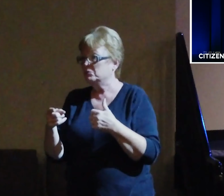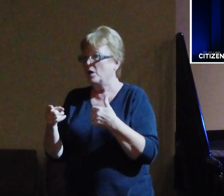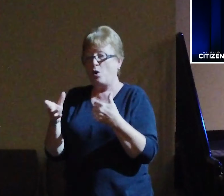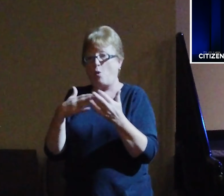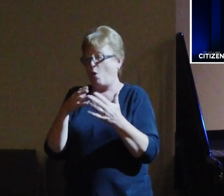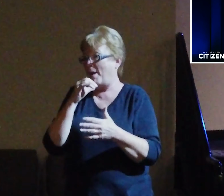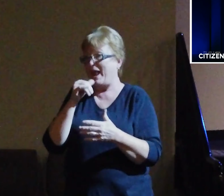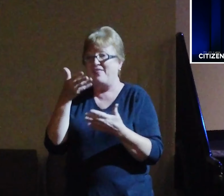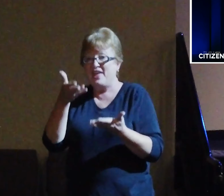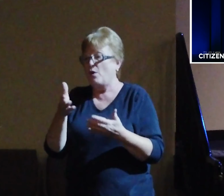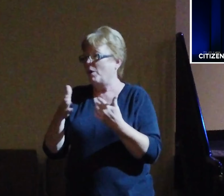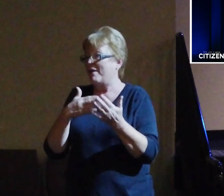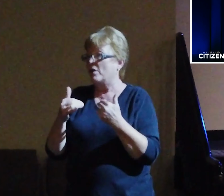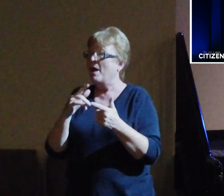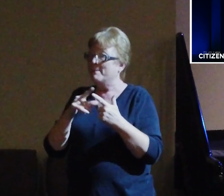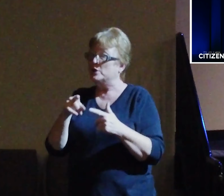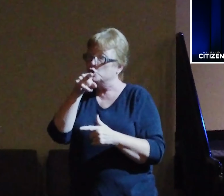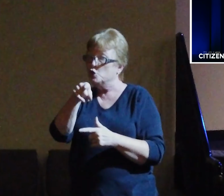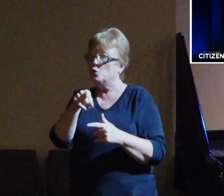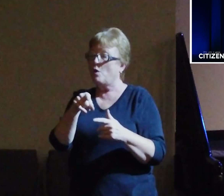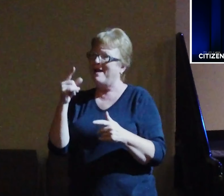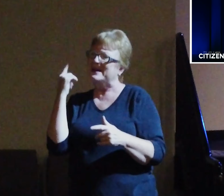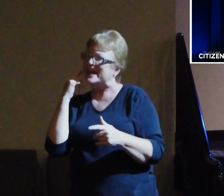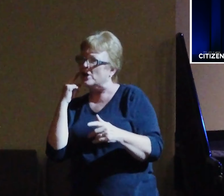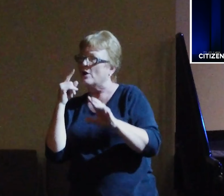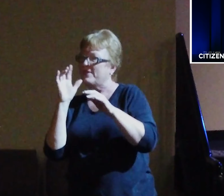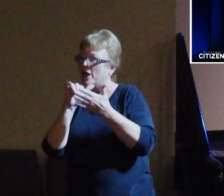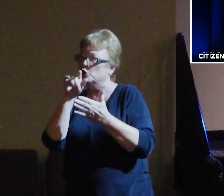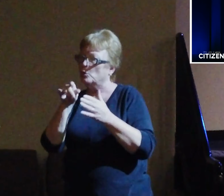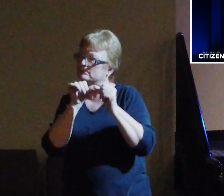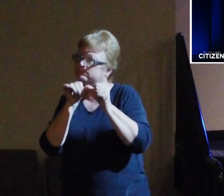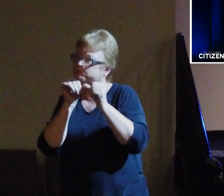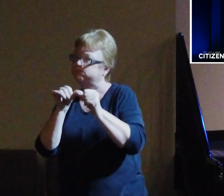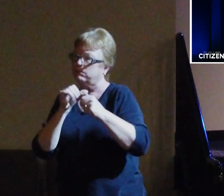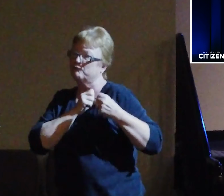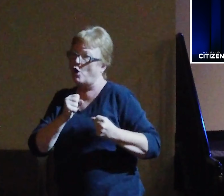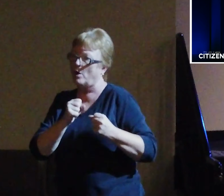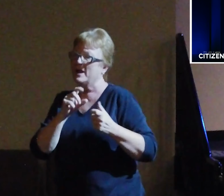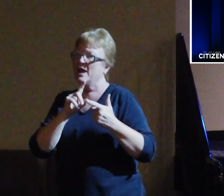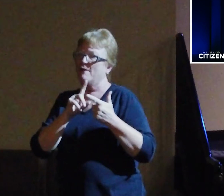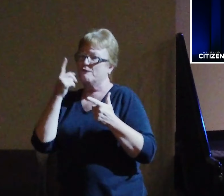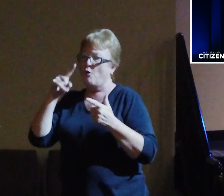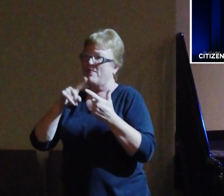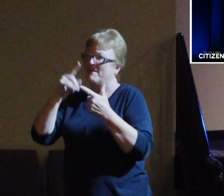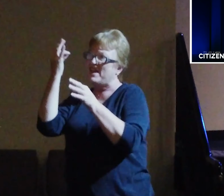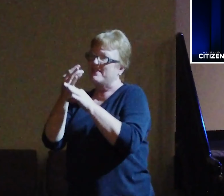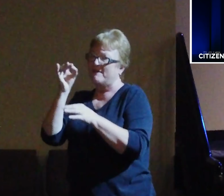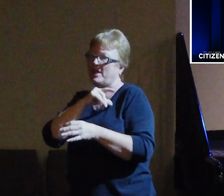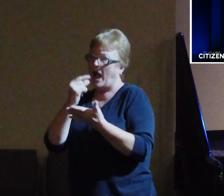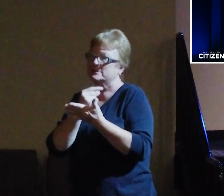firm in one spirit with one mind, striving side by side for the faith of the gospel.